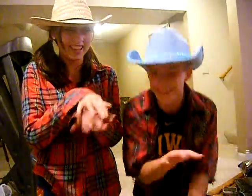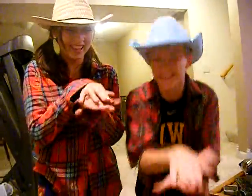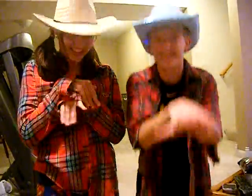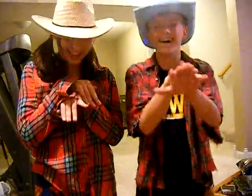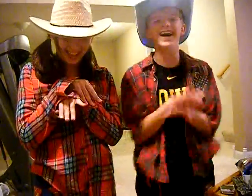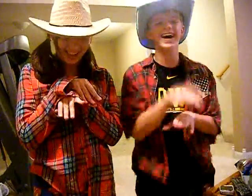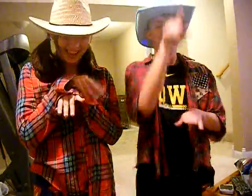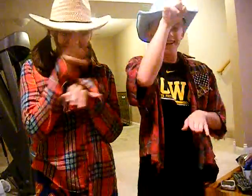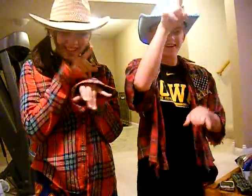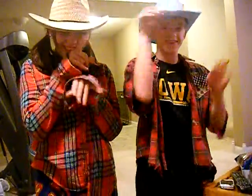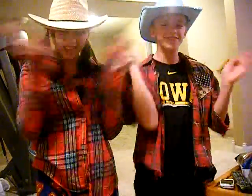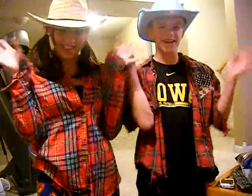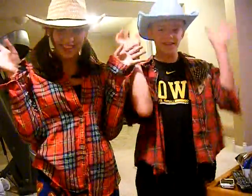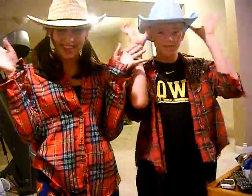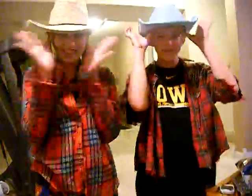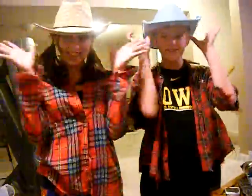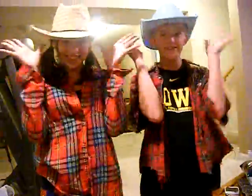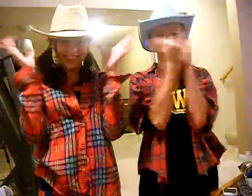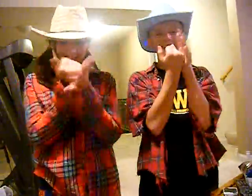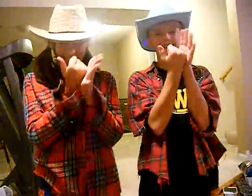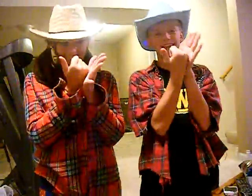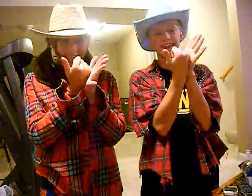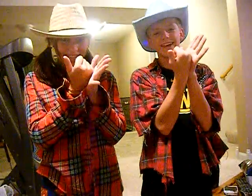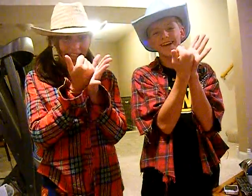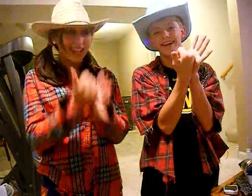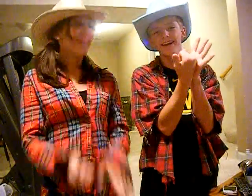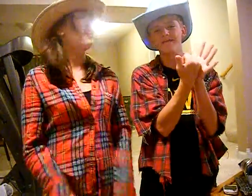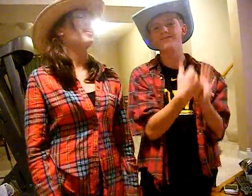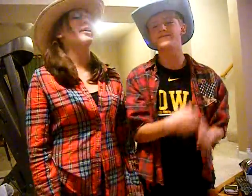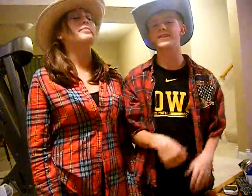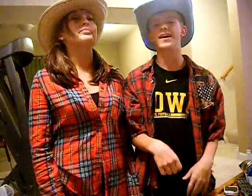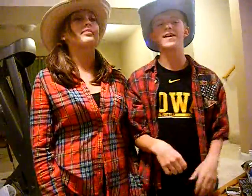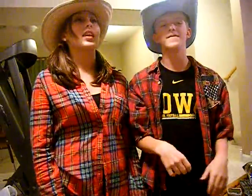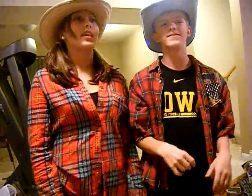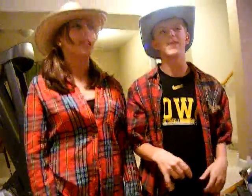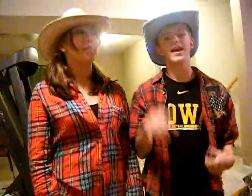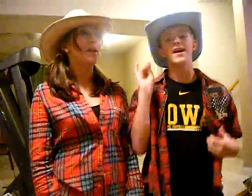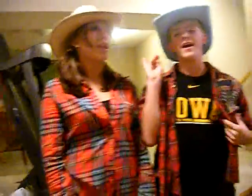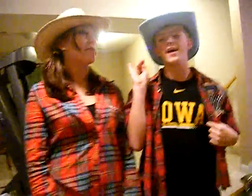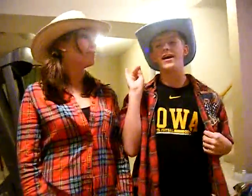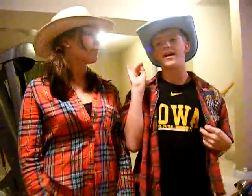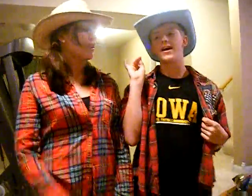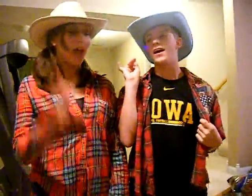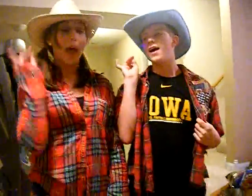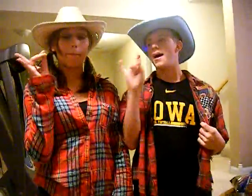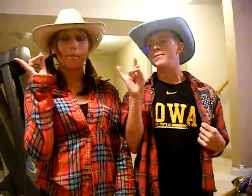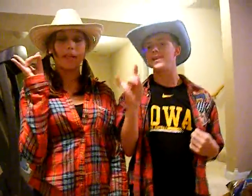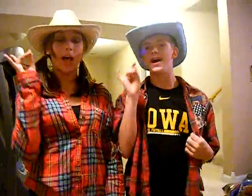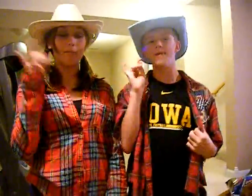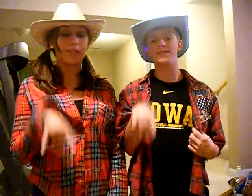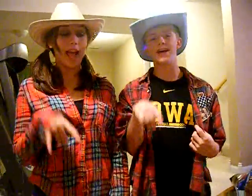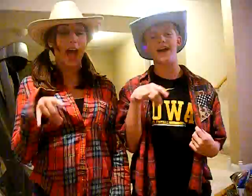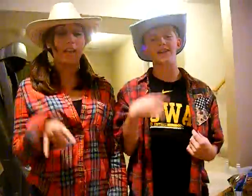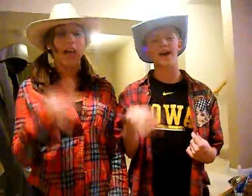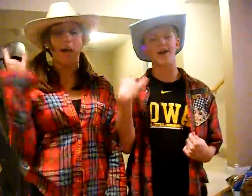forget you moose turkey medium happy LL